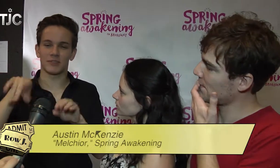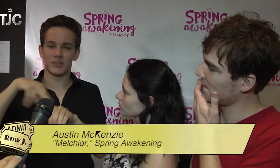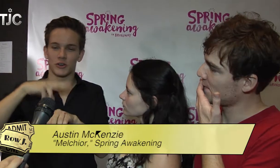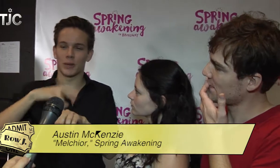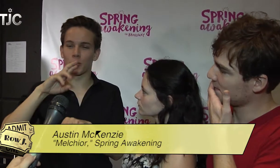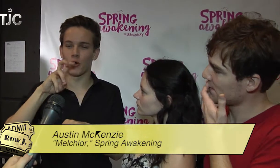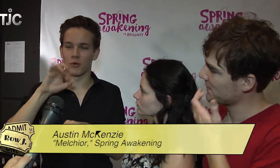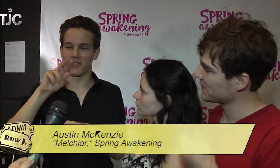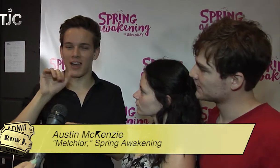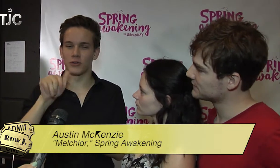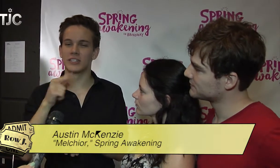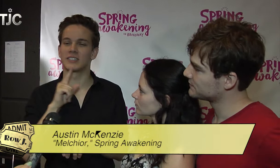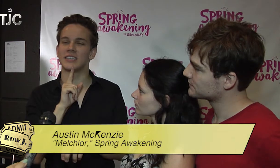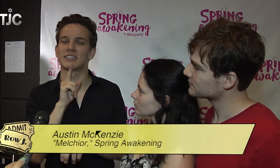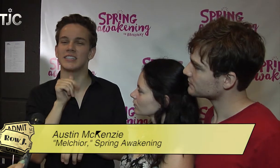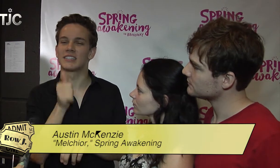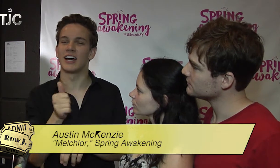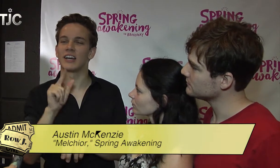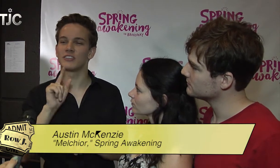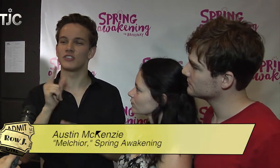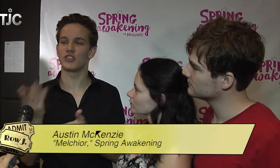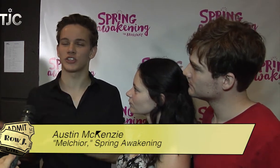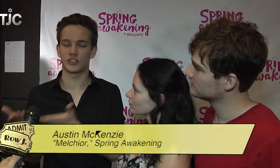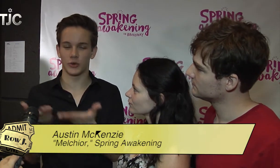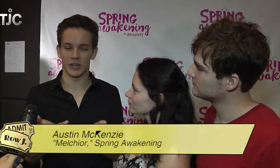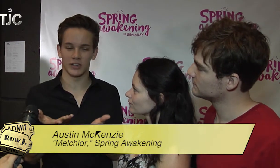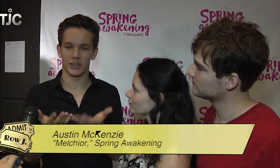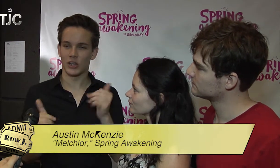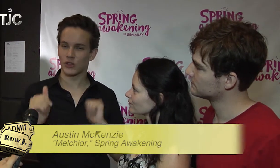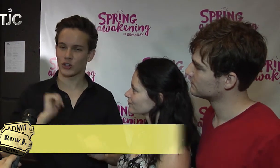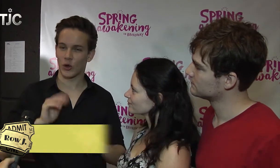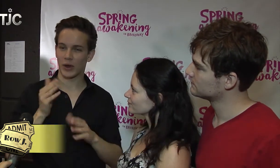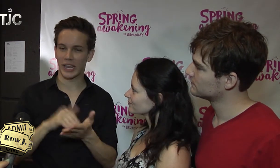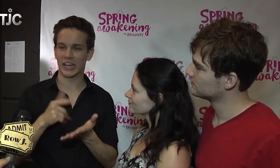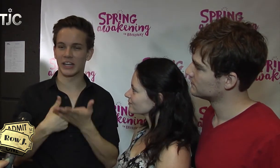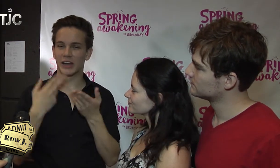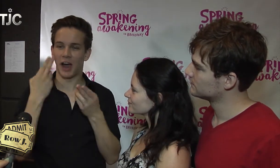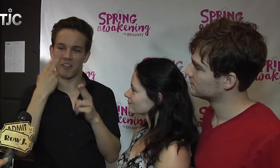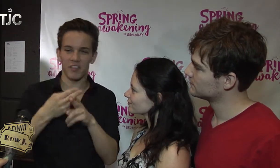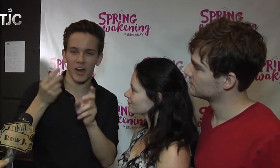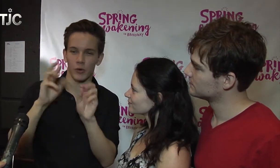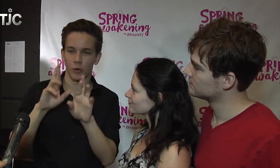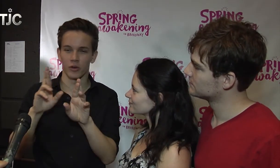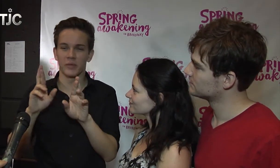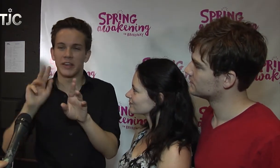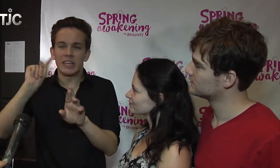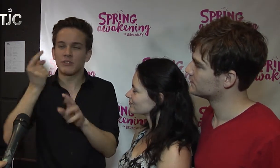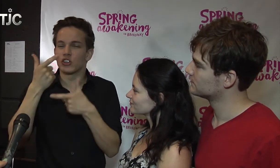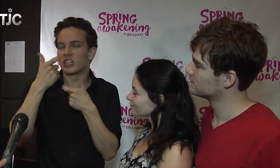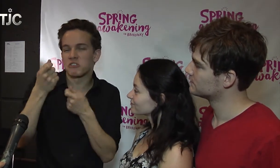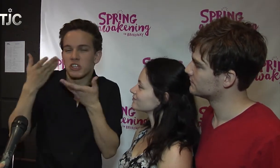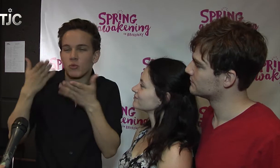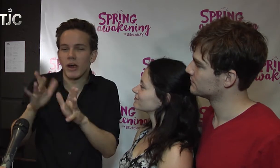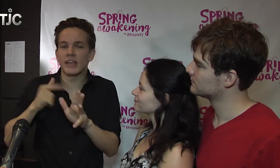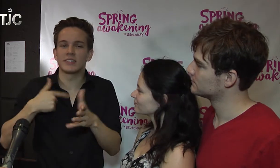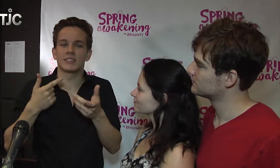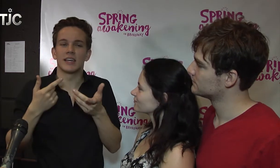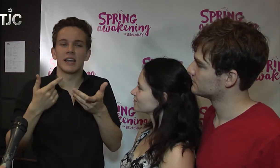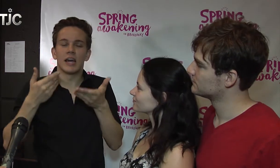your typical revival. It's not just doing the show again in a fun or even just interesting way. It's